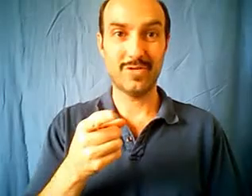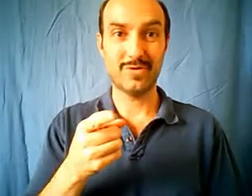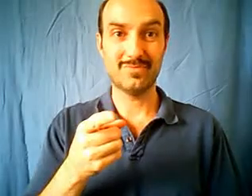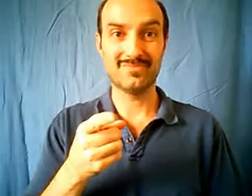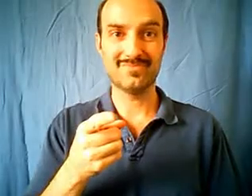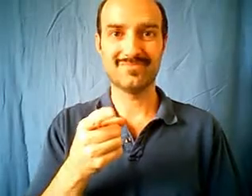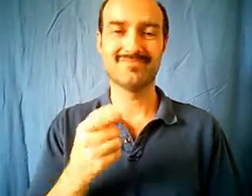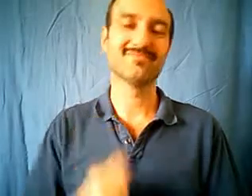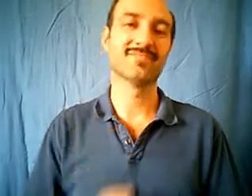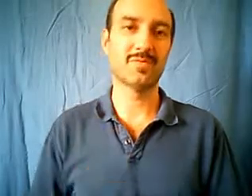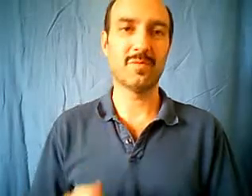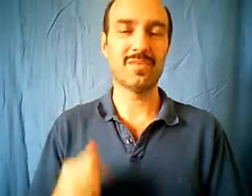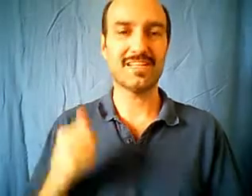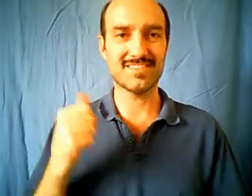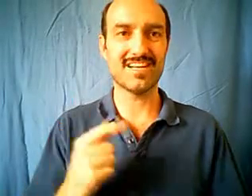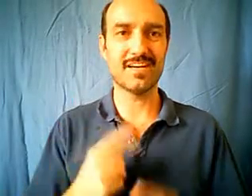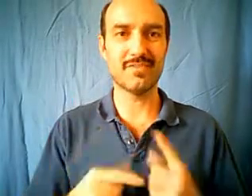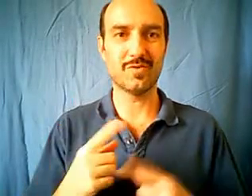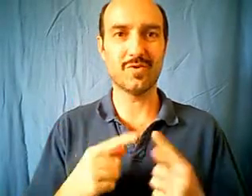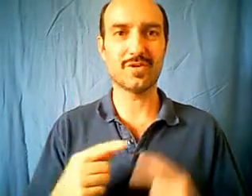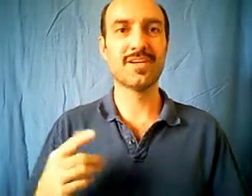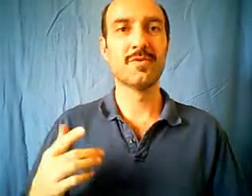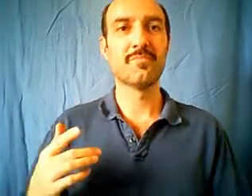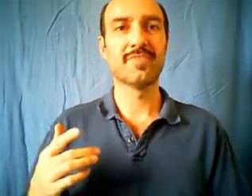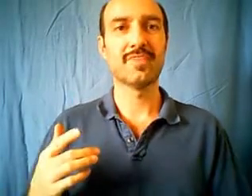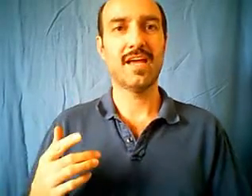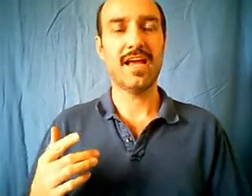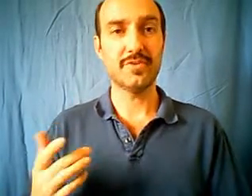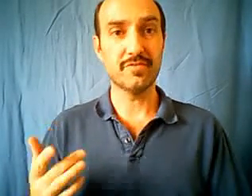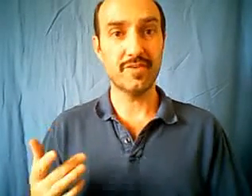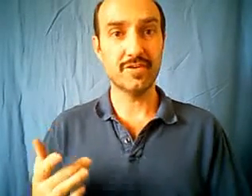How are you? Remember, that's the sign for how do you feel?